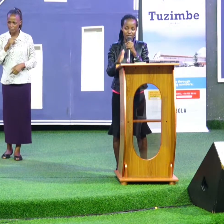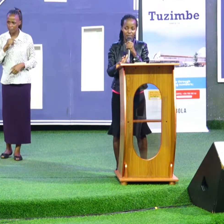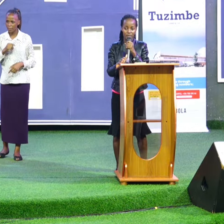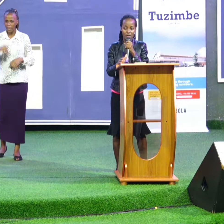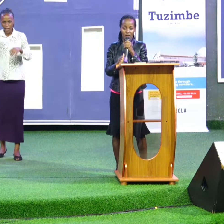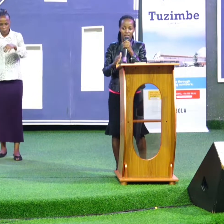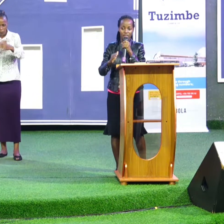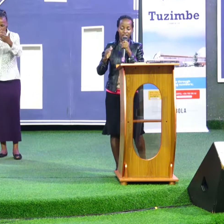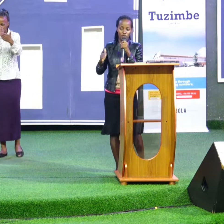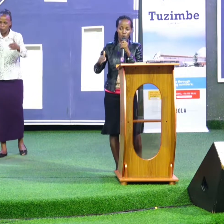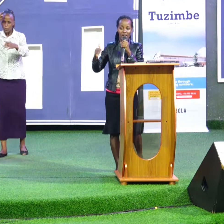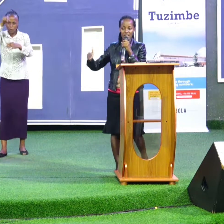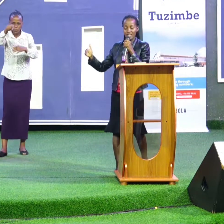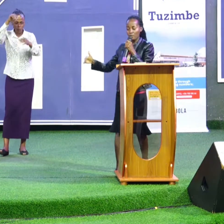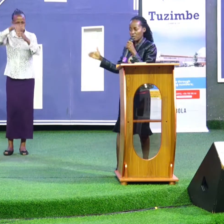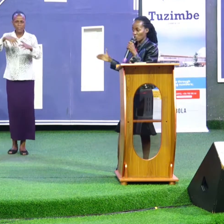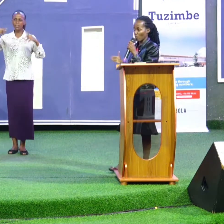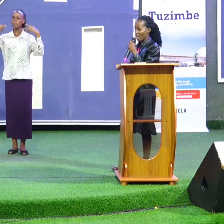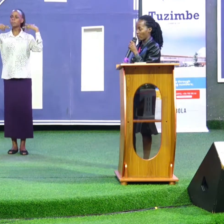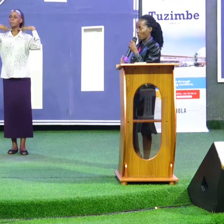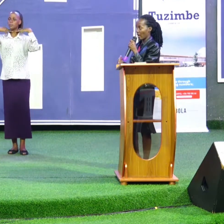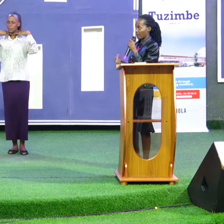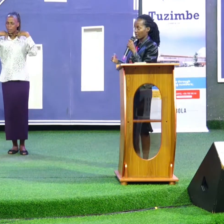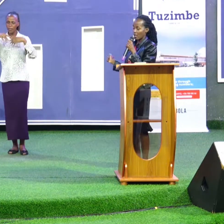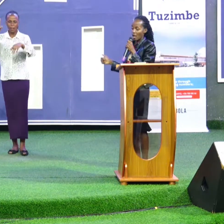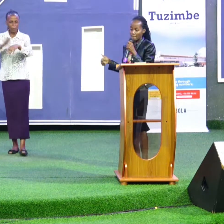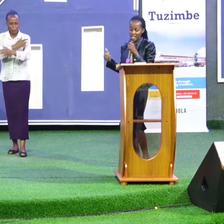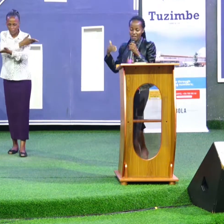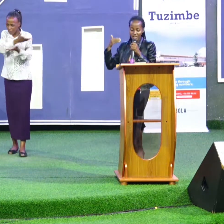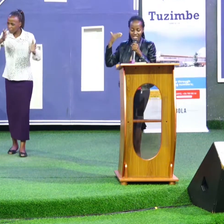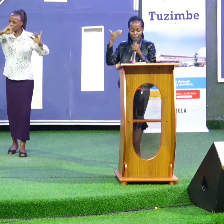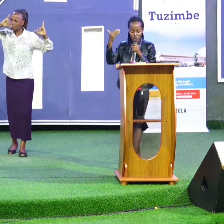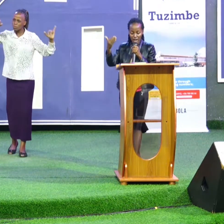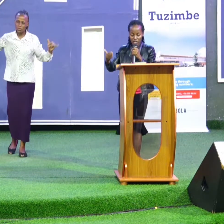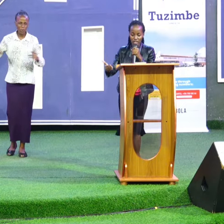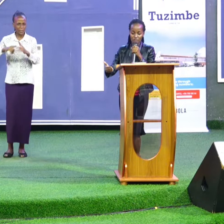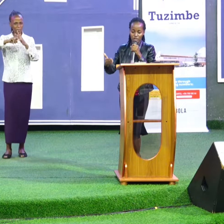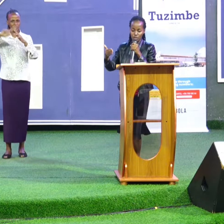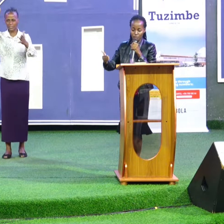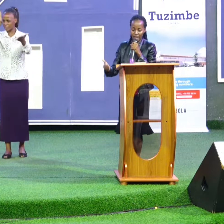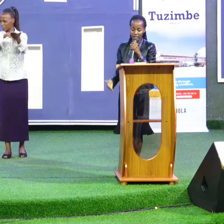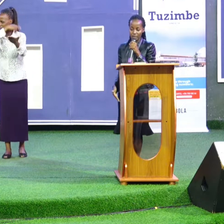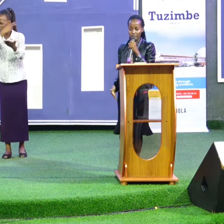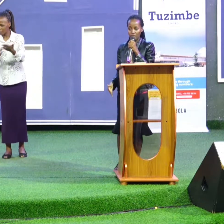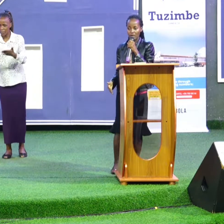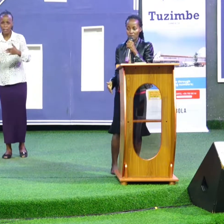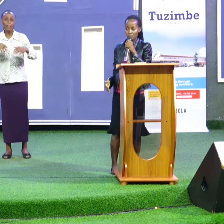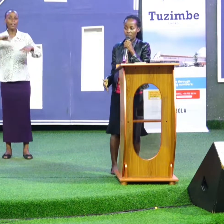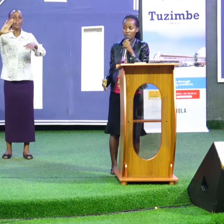man, that you are in a certain prison where you are. But every time you try to leave it,